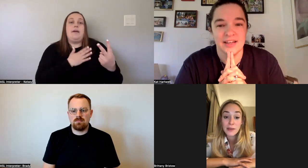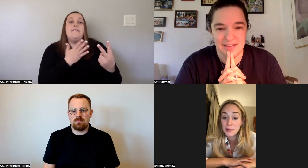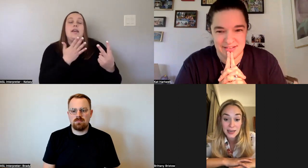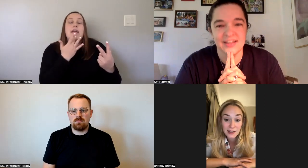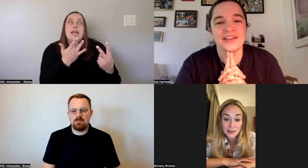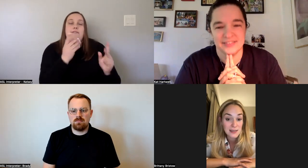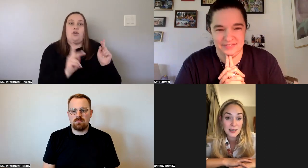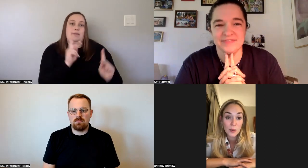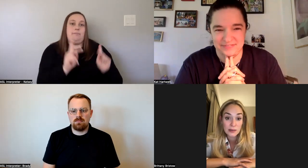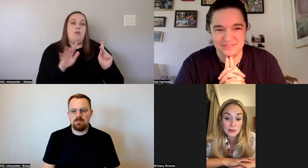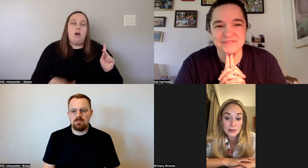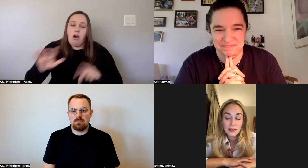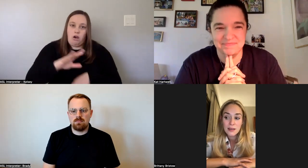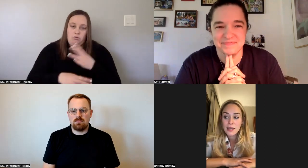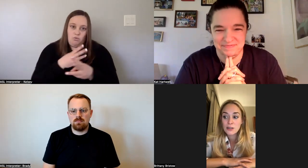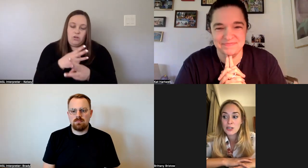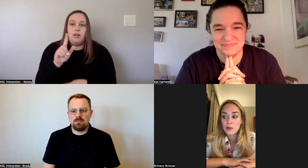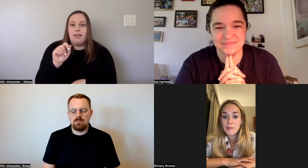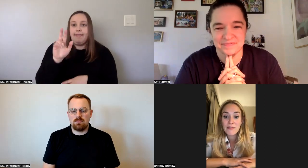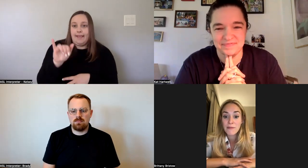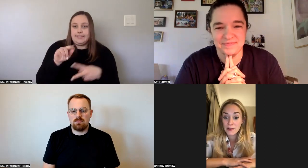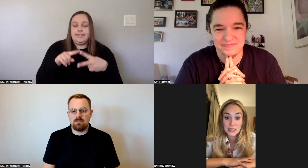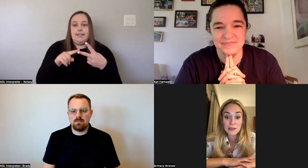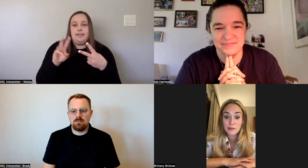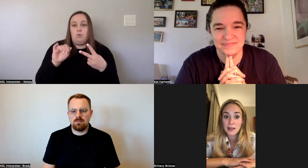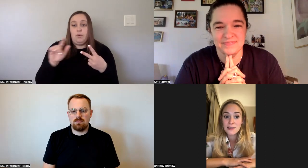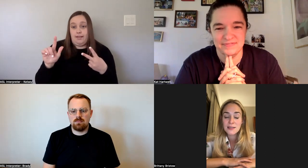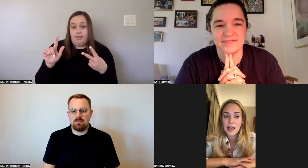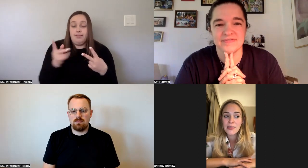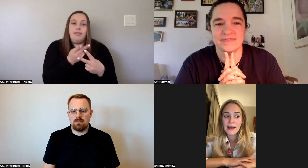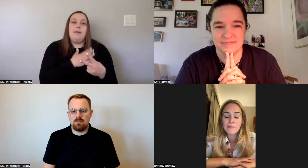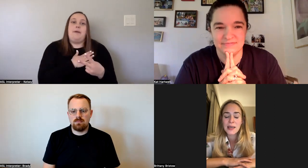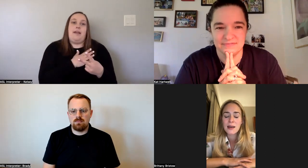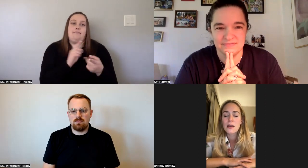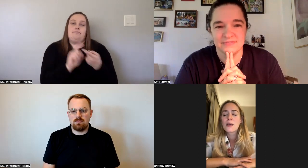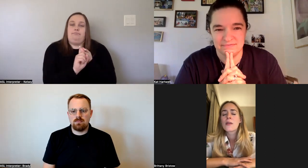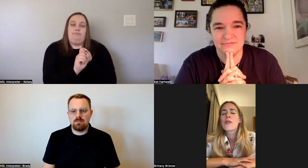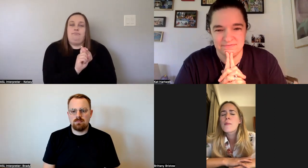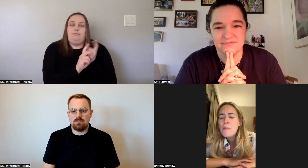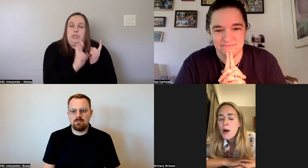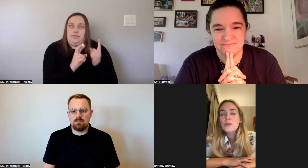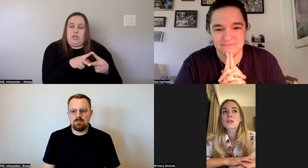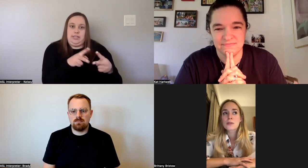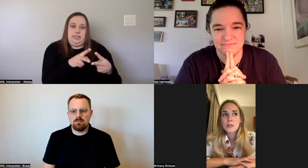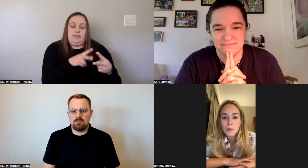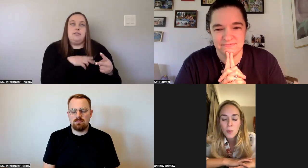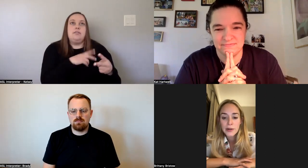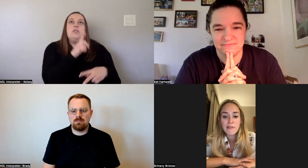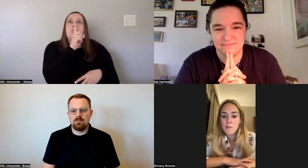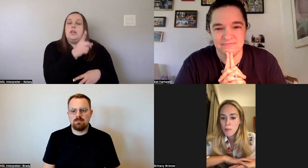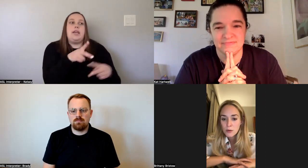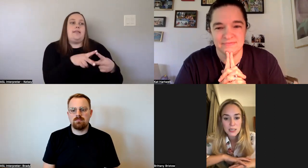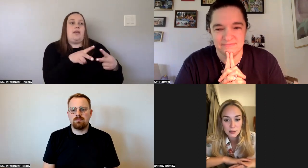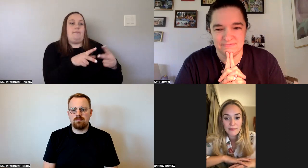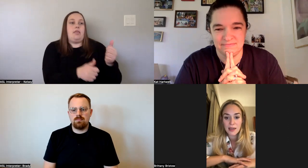favorite people on the planet, Lacey and Will. They are two of my very dear friends, and they have been the most